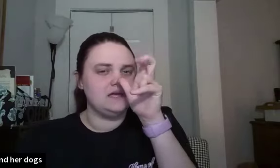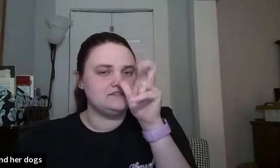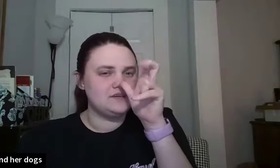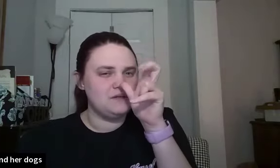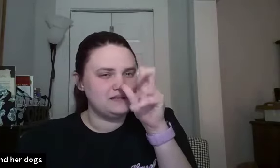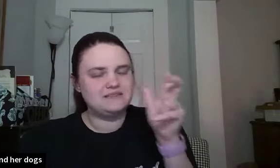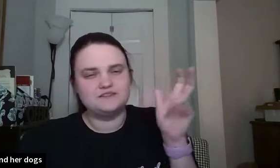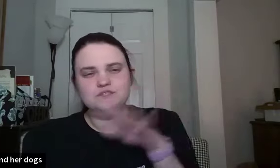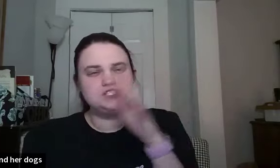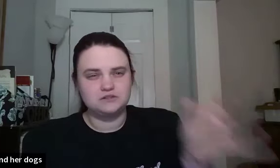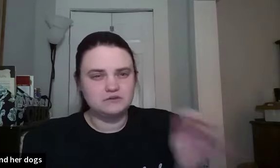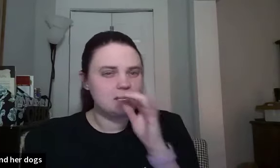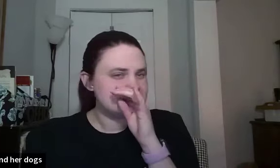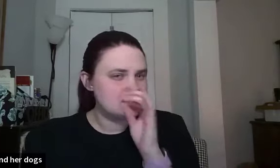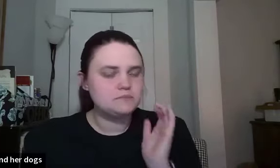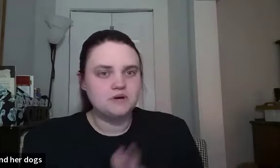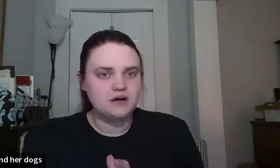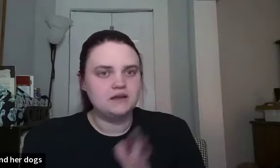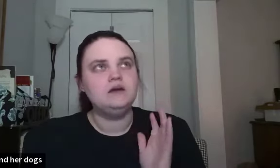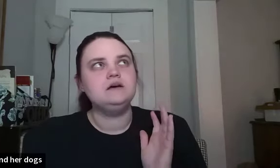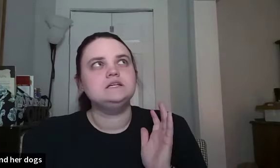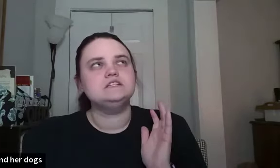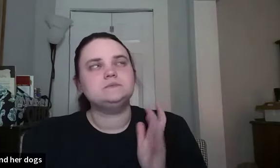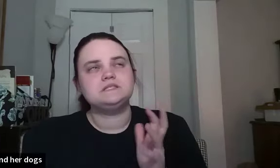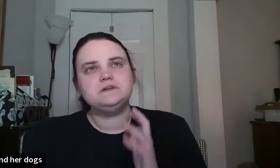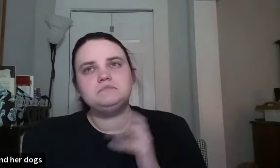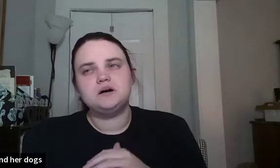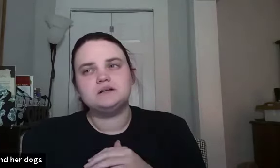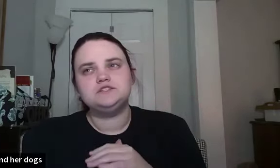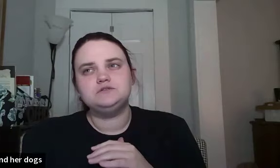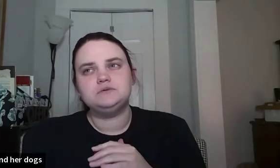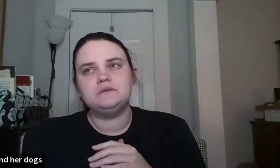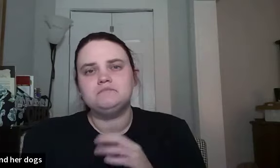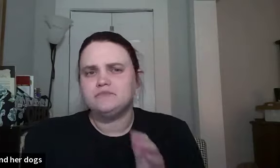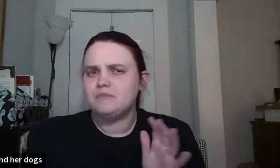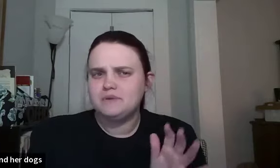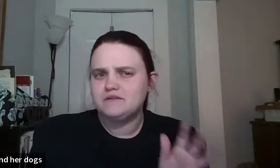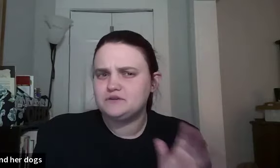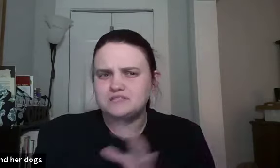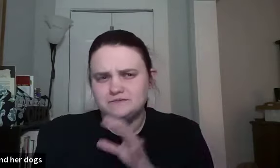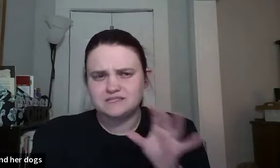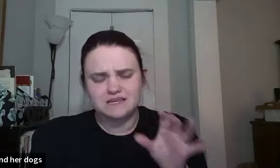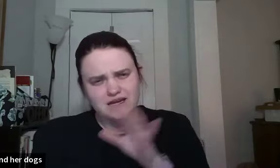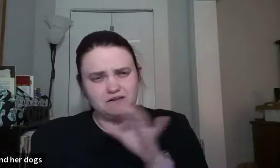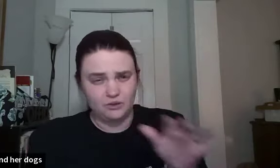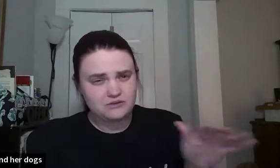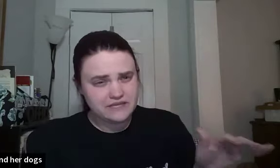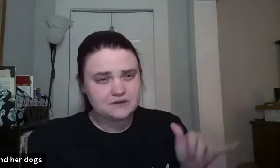And so, like I said, this one's a generalized sign for bug. Specific bugs, there may be a few different signs kind of locally here and